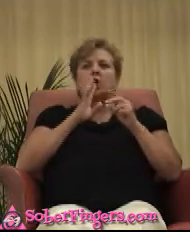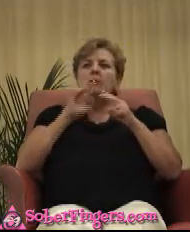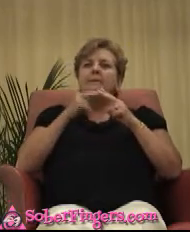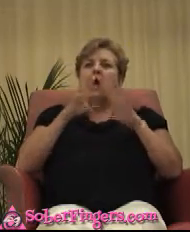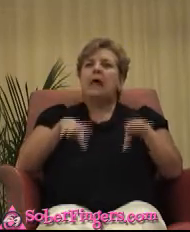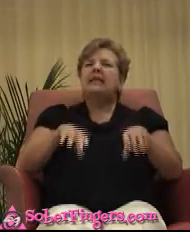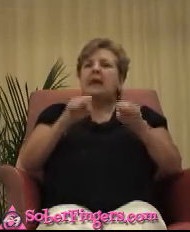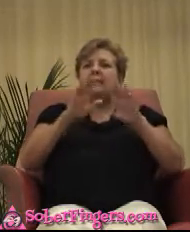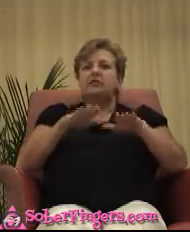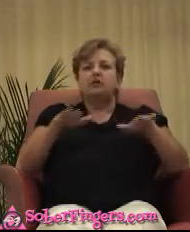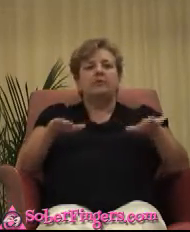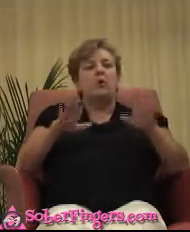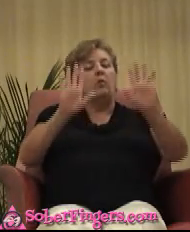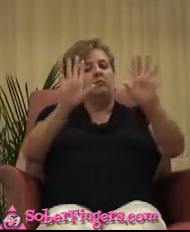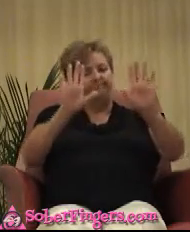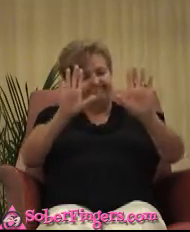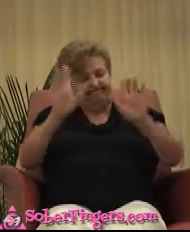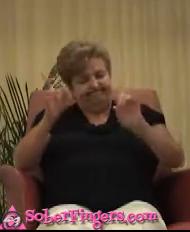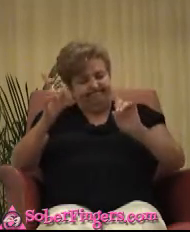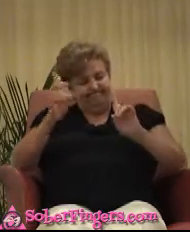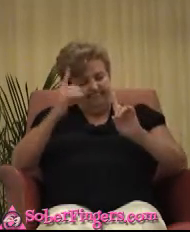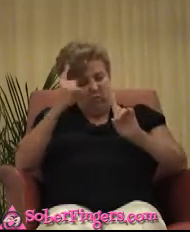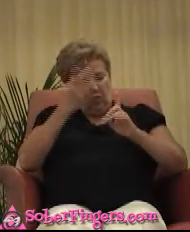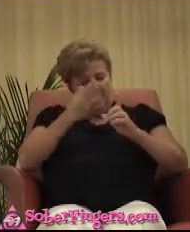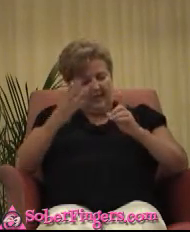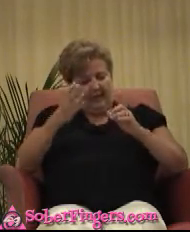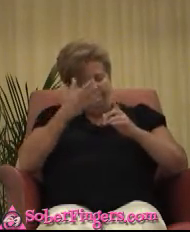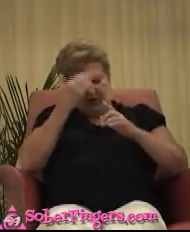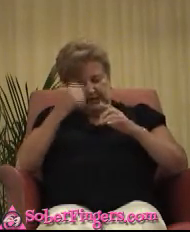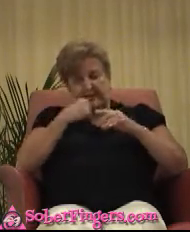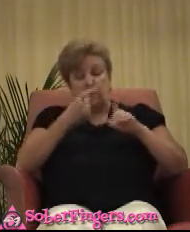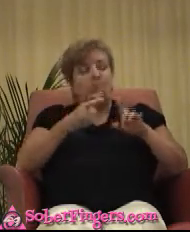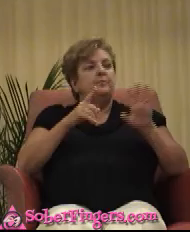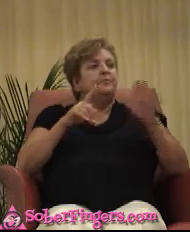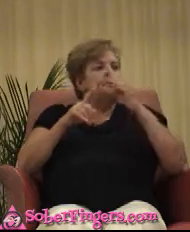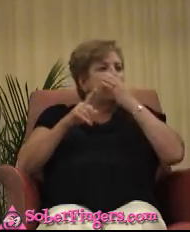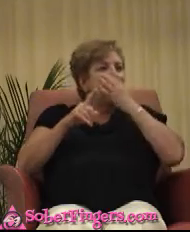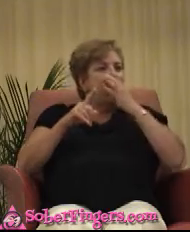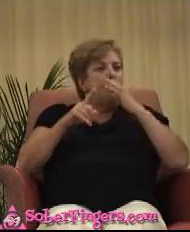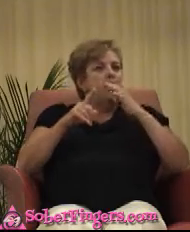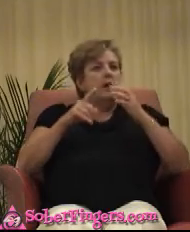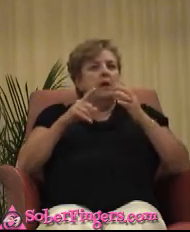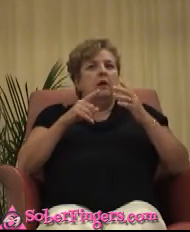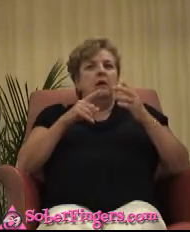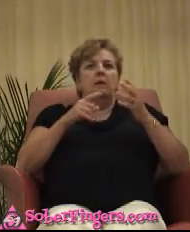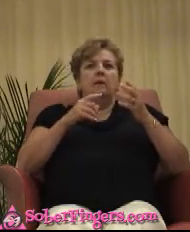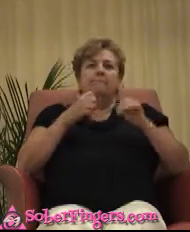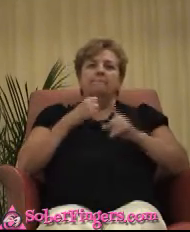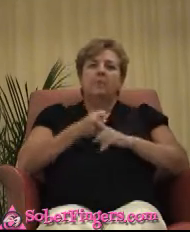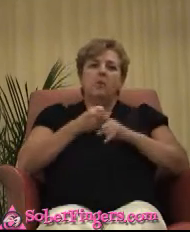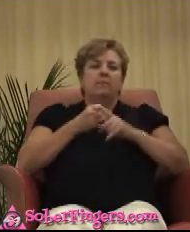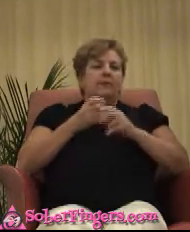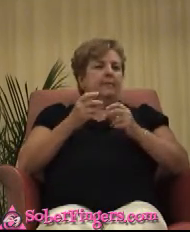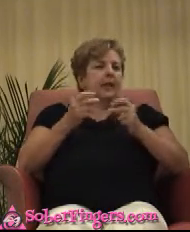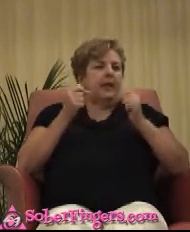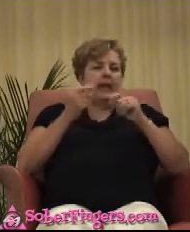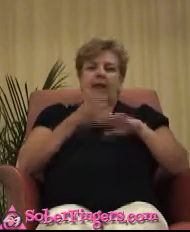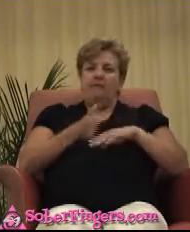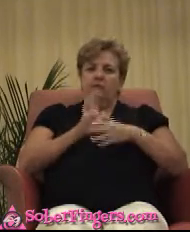I left out was that immediately after she and I got married, boom, she was pregnant, boom, we had our first kid. And then